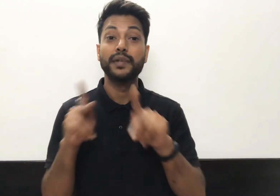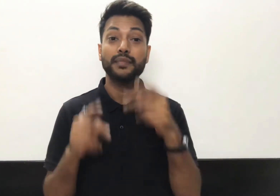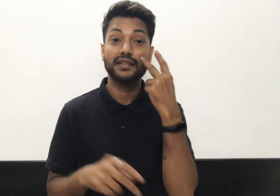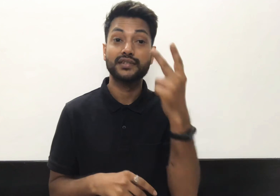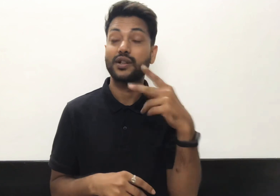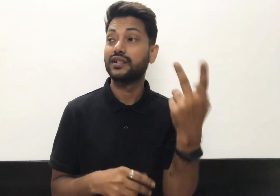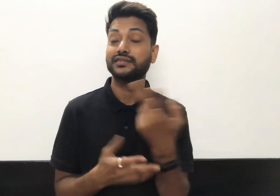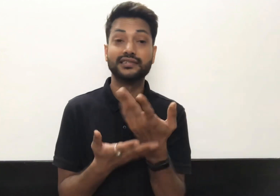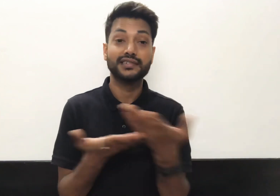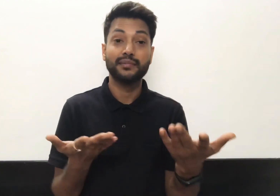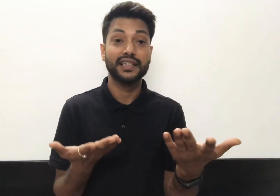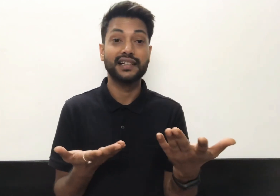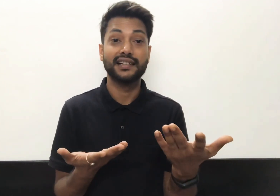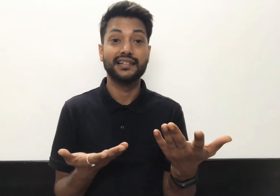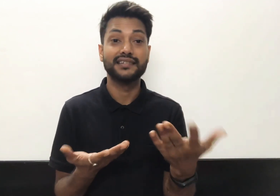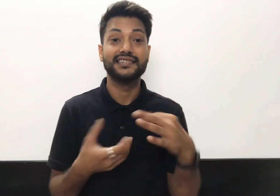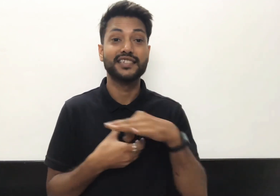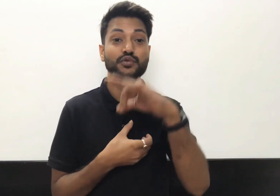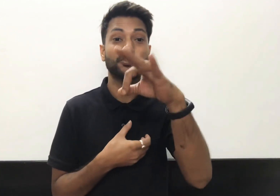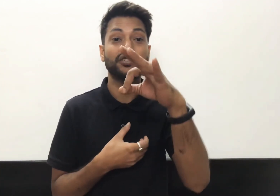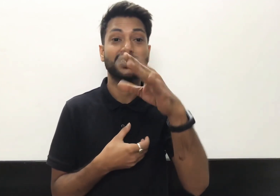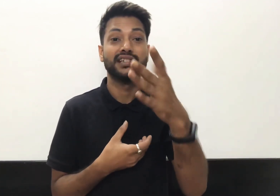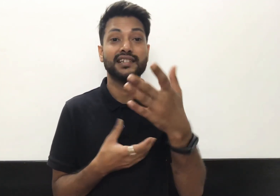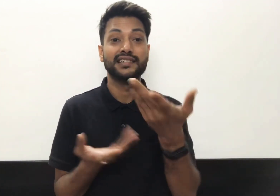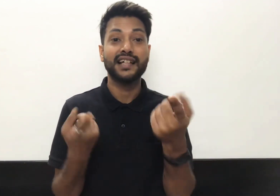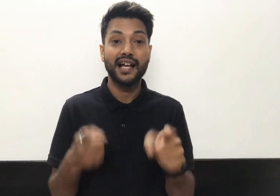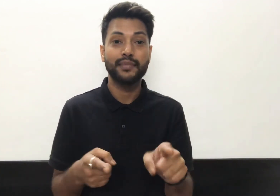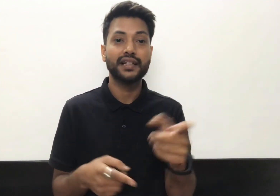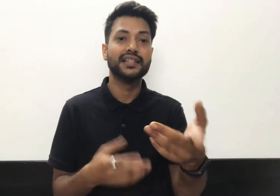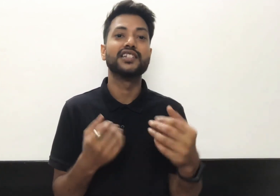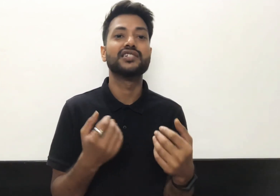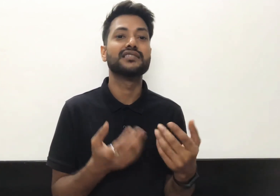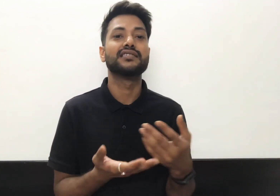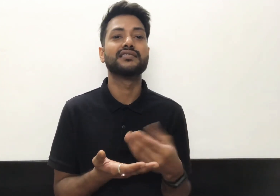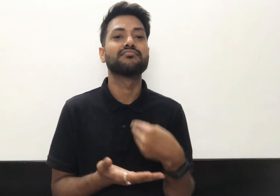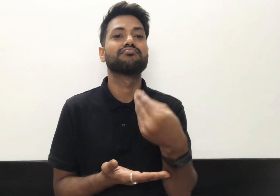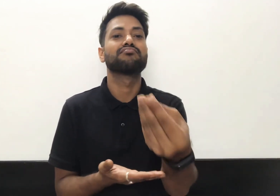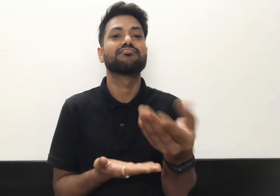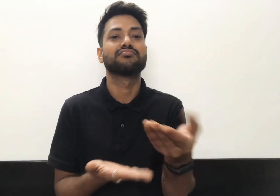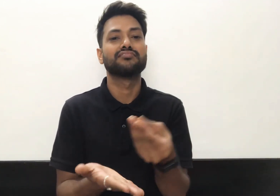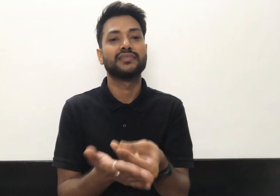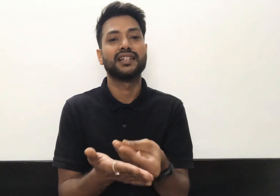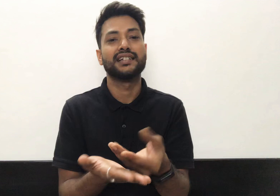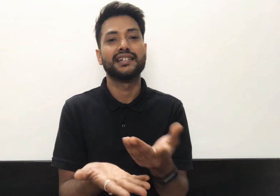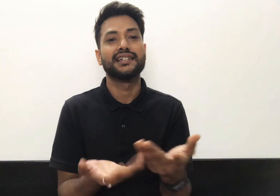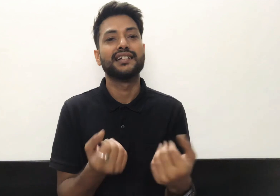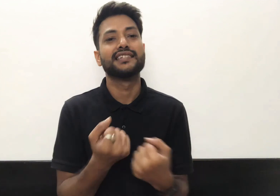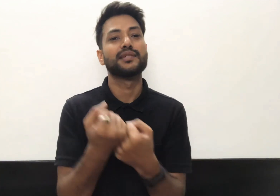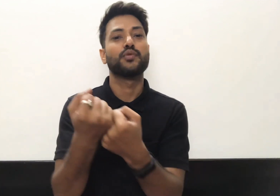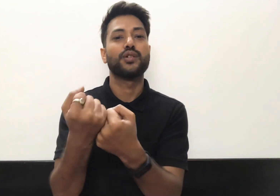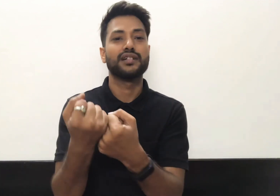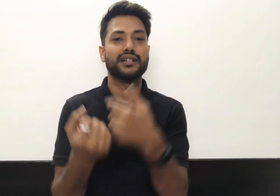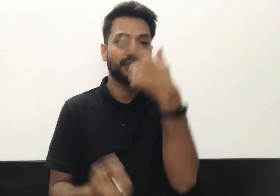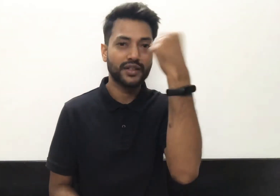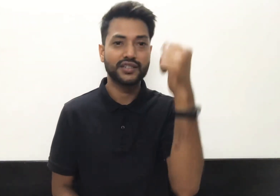were funded and never asked how they run their business because it was understood, it was done with utmost